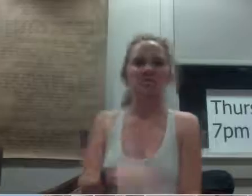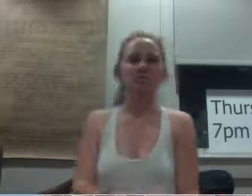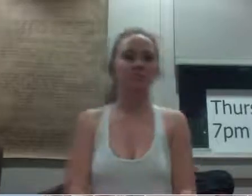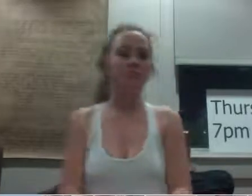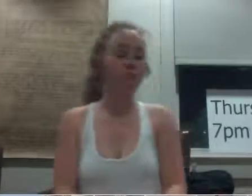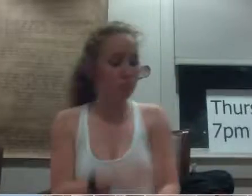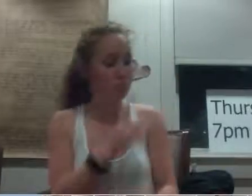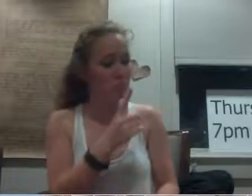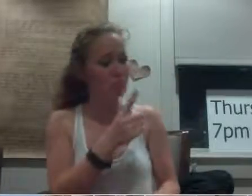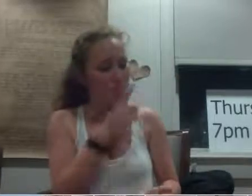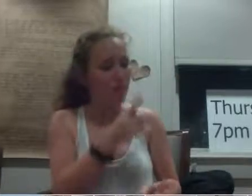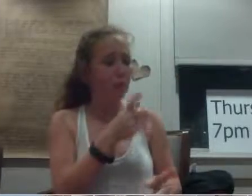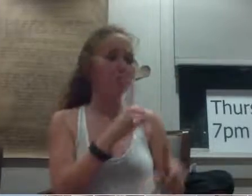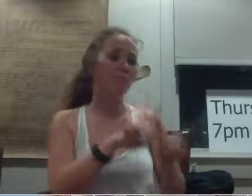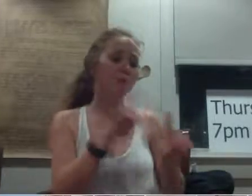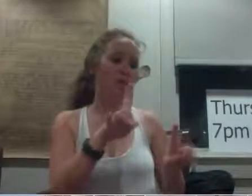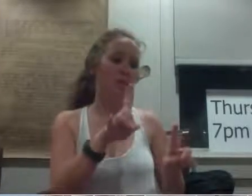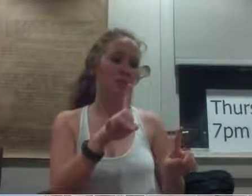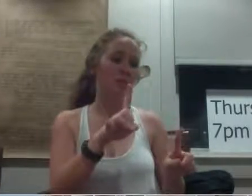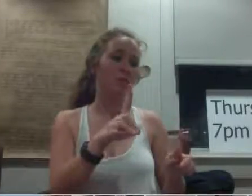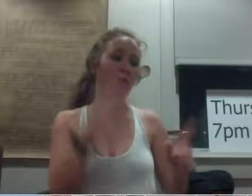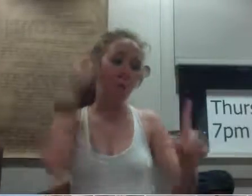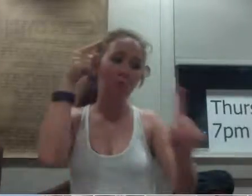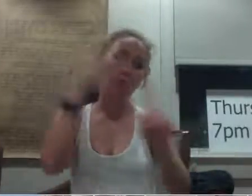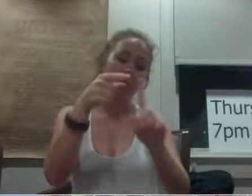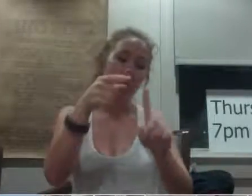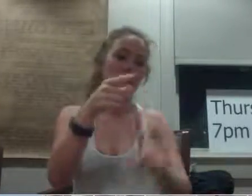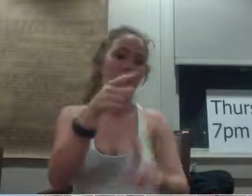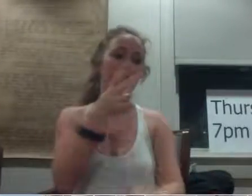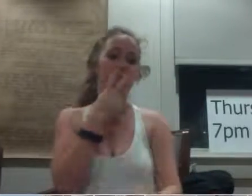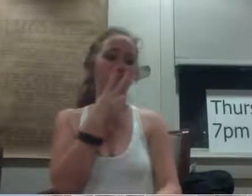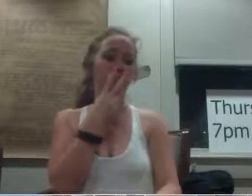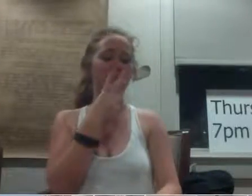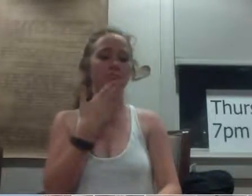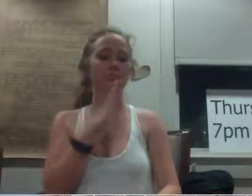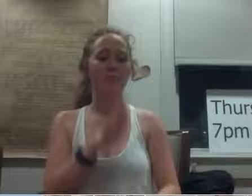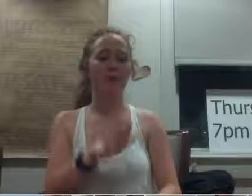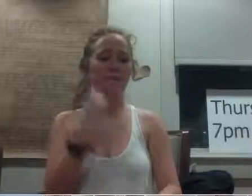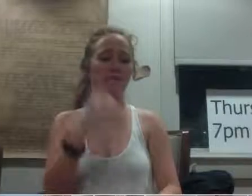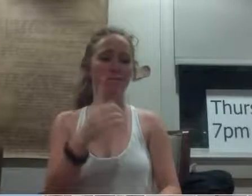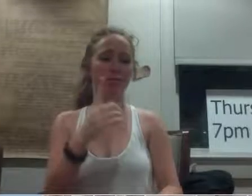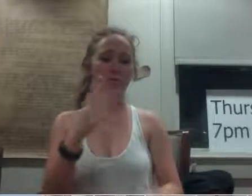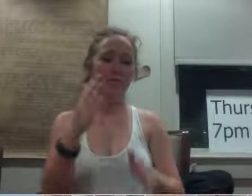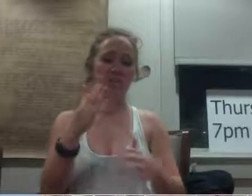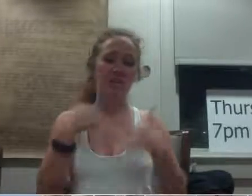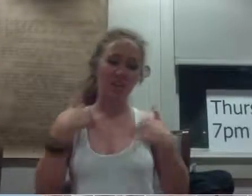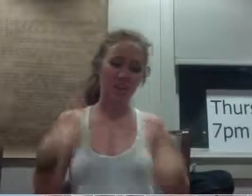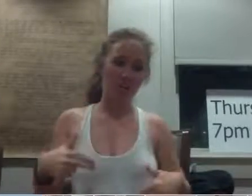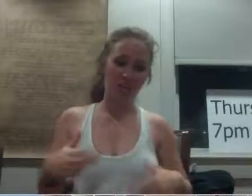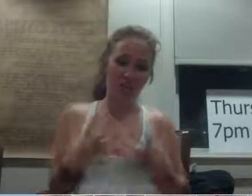Smoking's dirty? Okay. Not really. That's not really the point. Smoking is bad for your